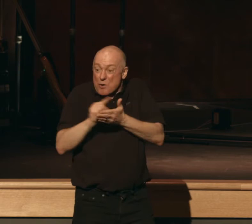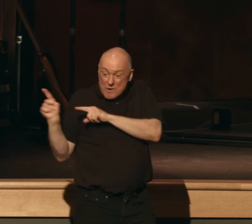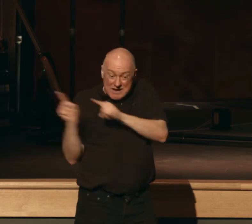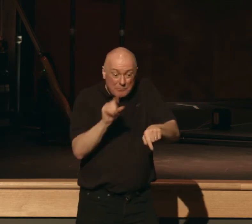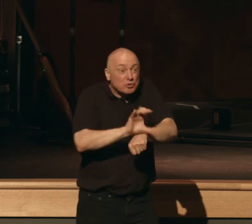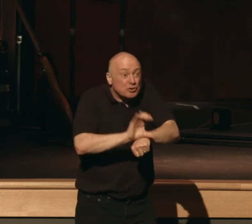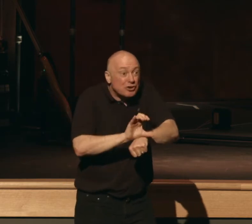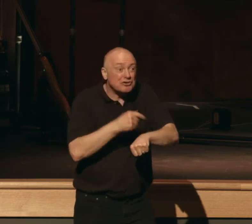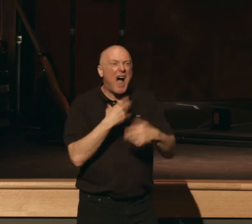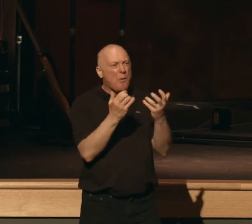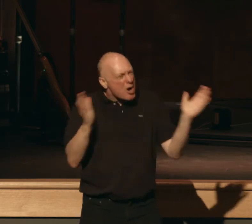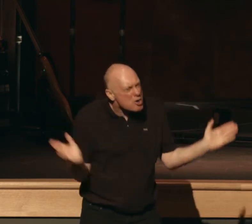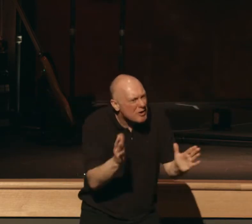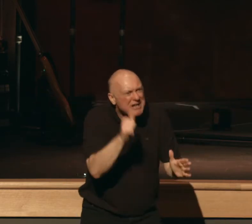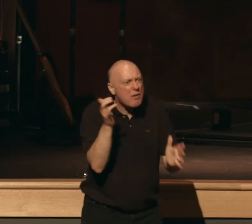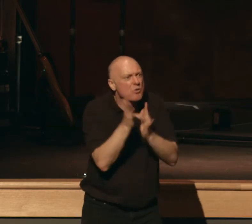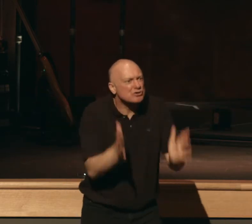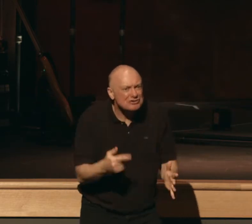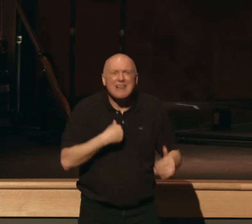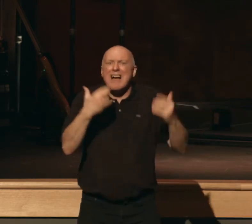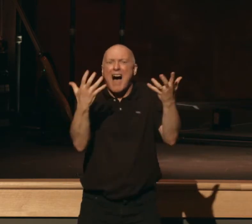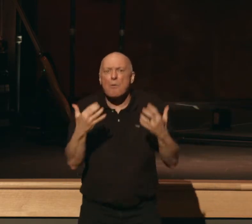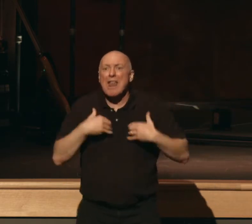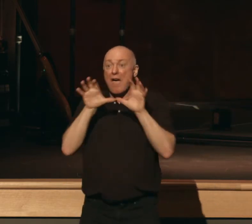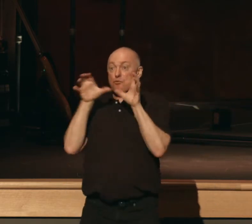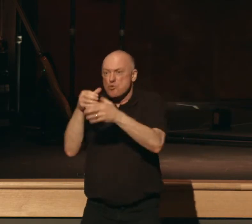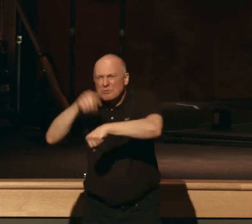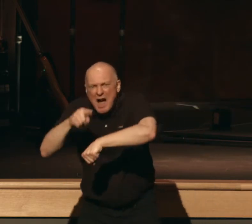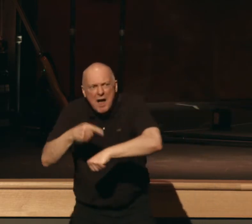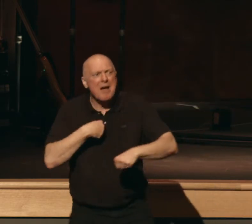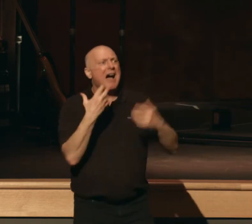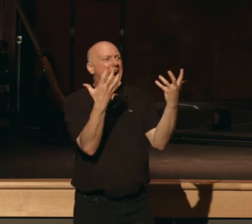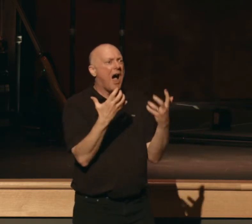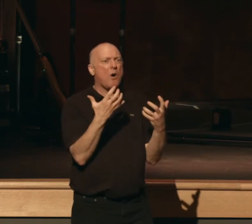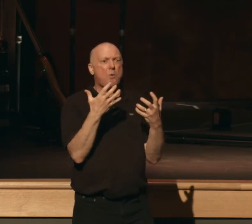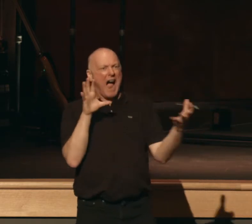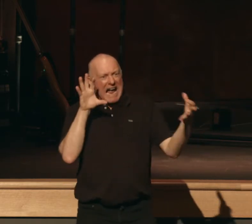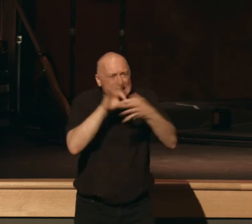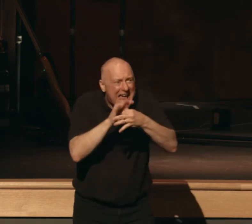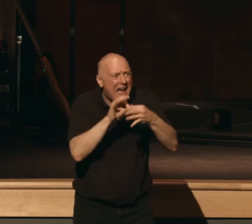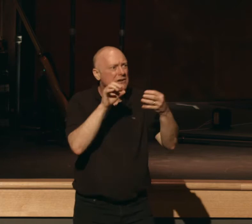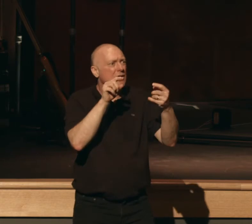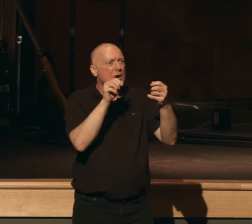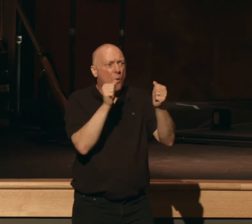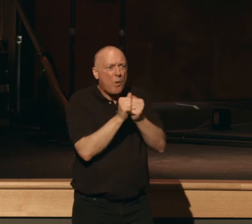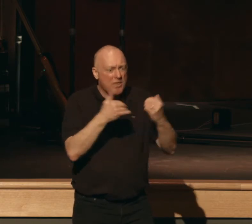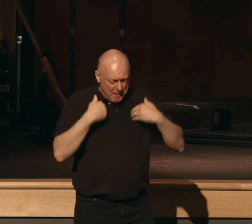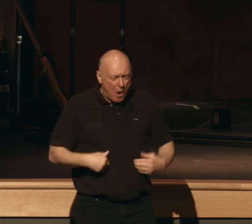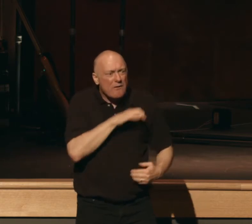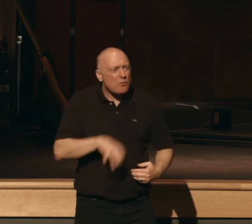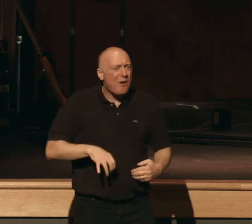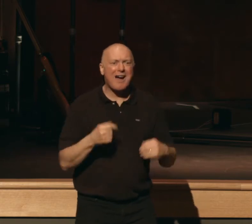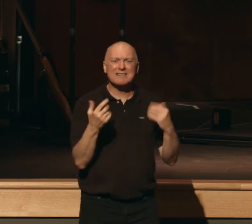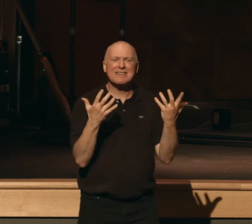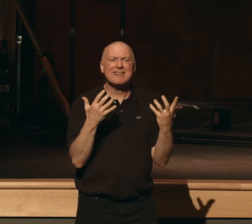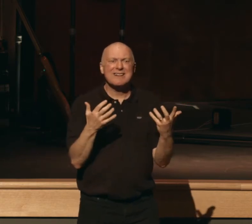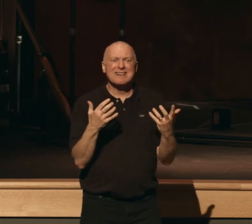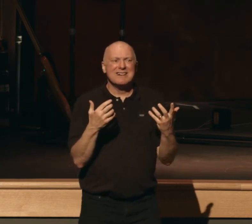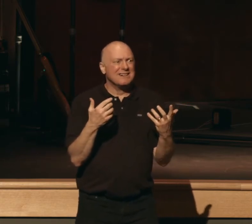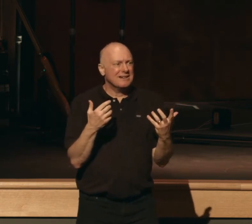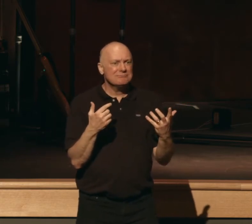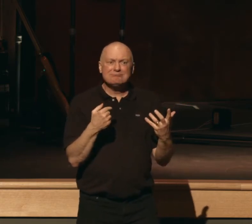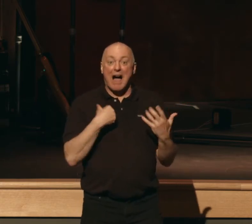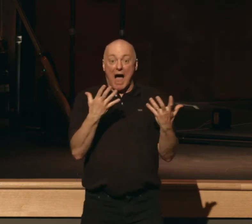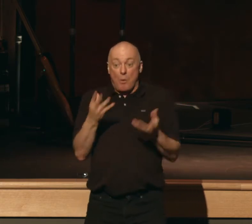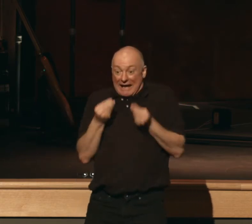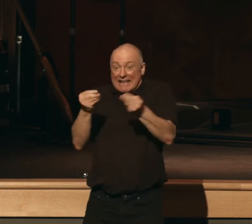church. I want to be a source of encouragement. I want to have group time. I want to be connected with the body and doing life with others. I